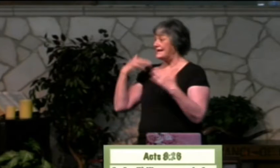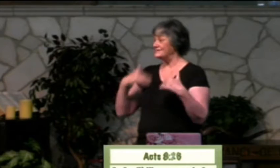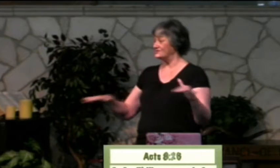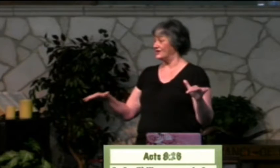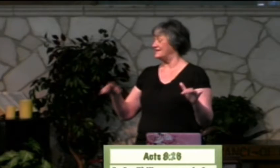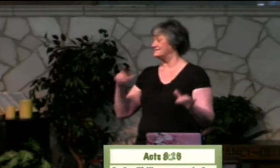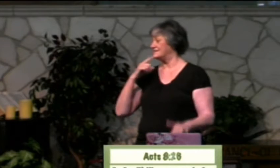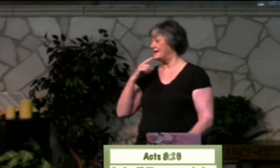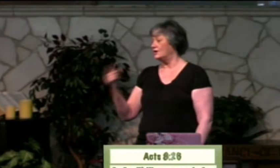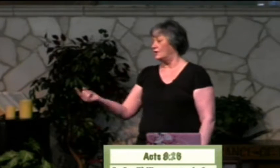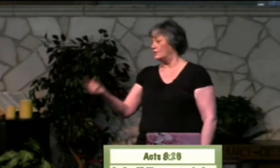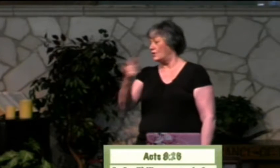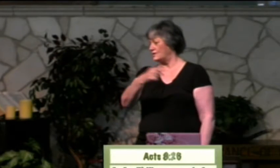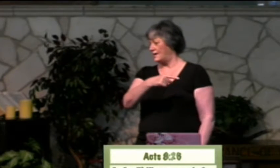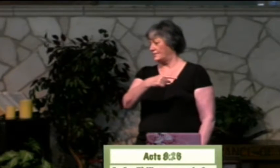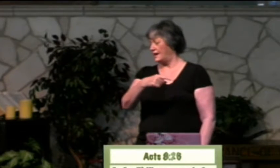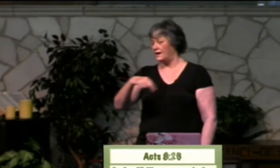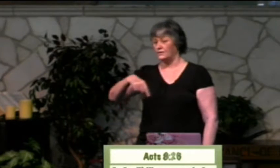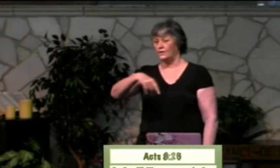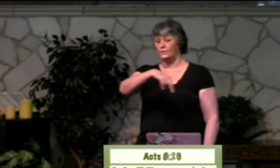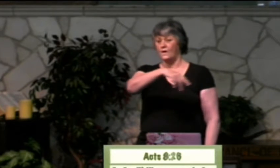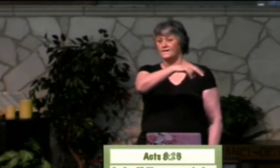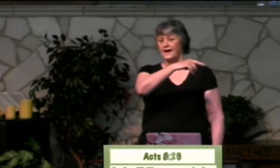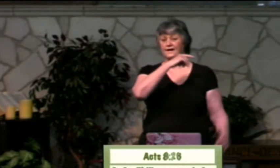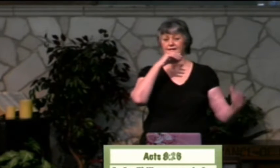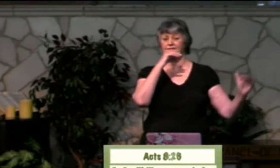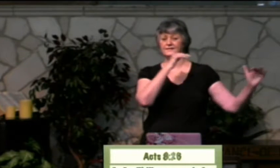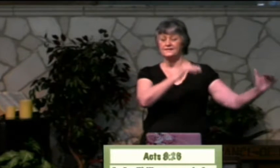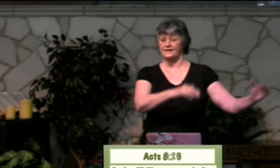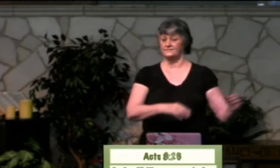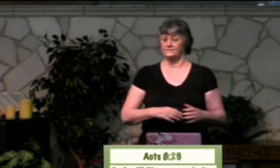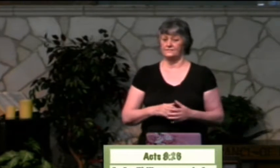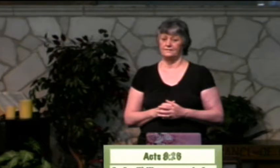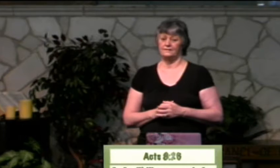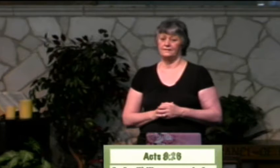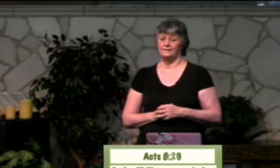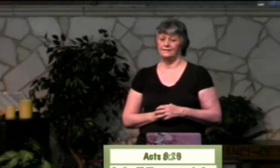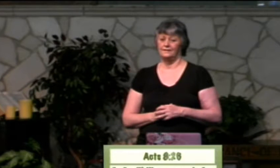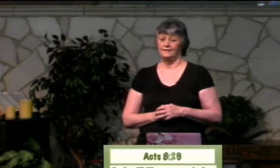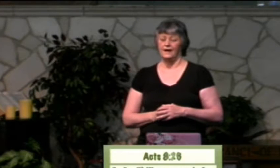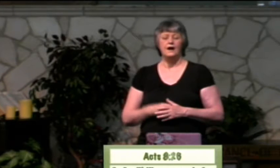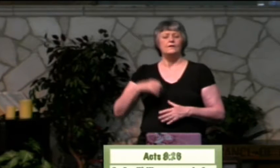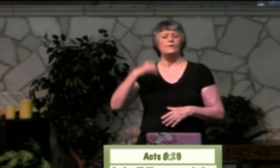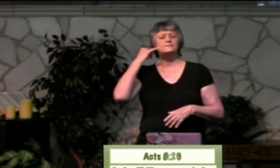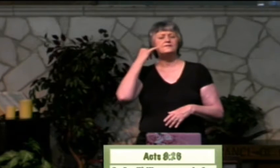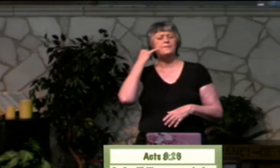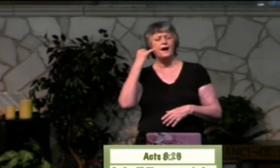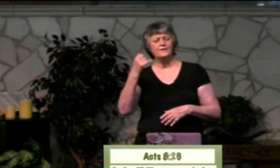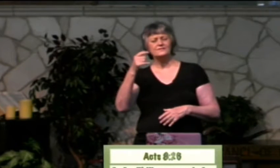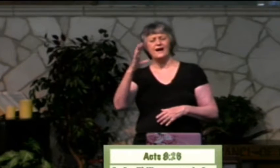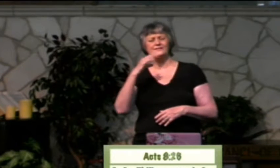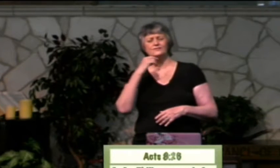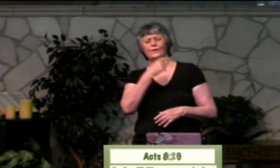angel and said, go down there, walk out in the desert. Well, suppose God told